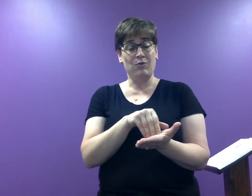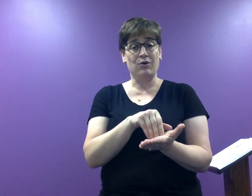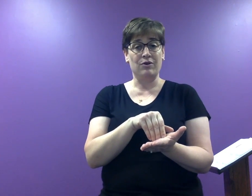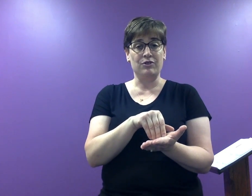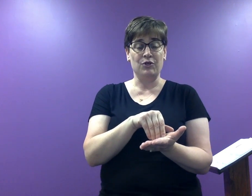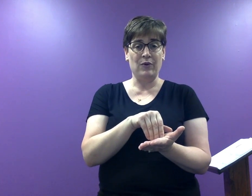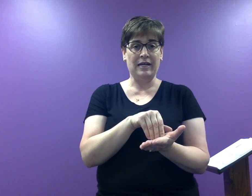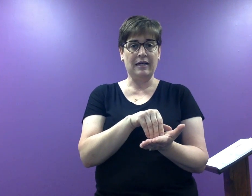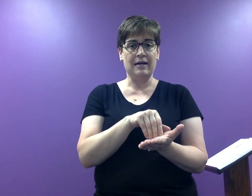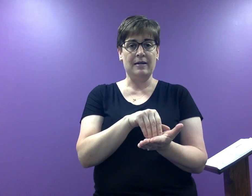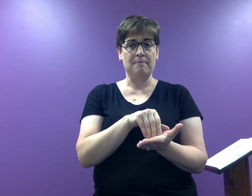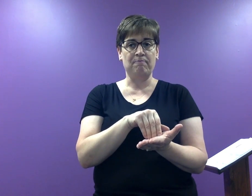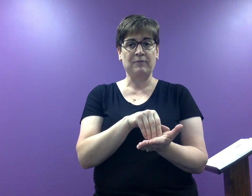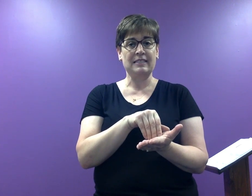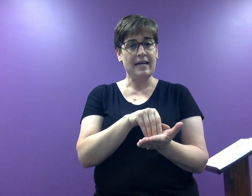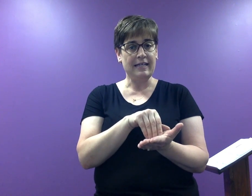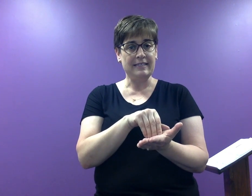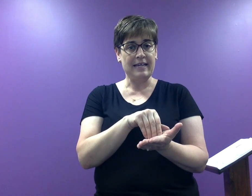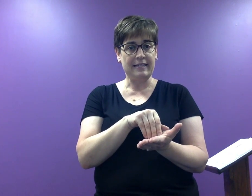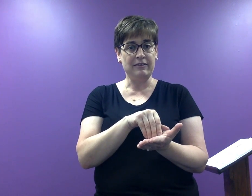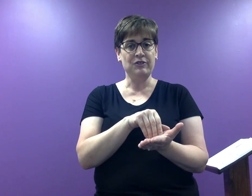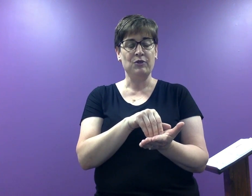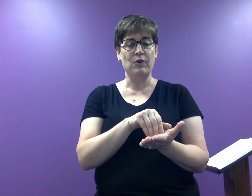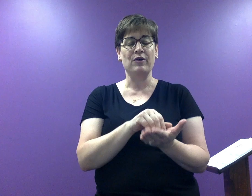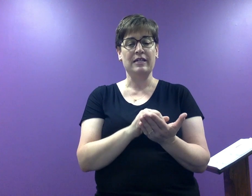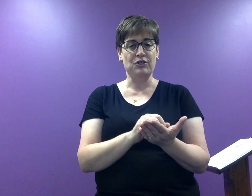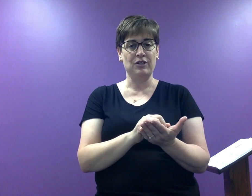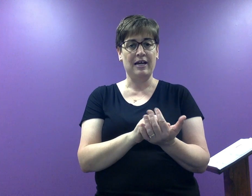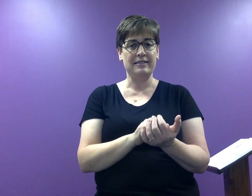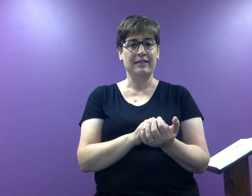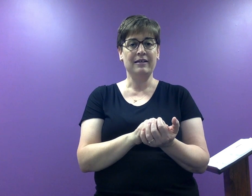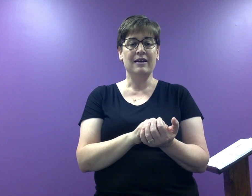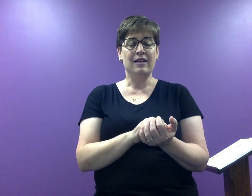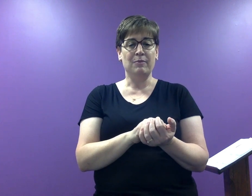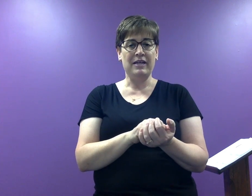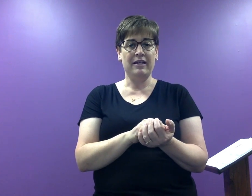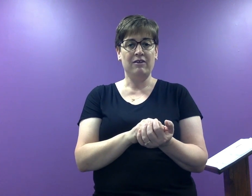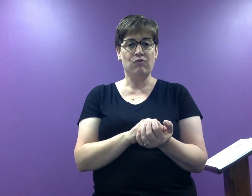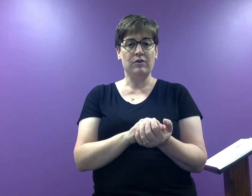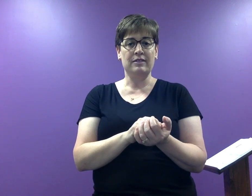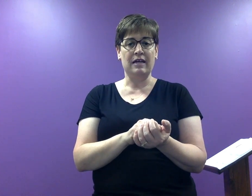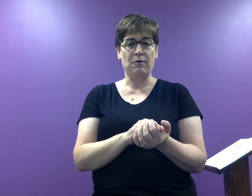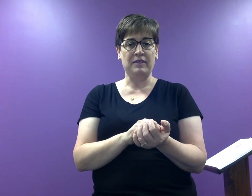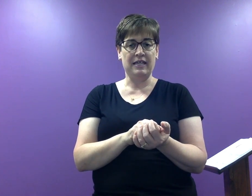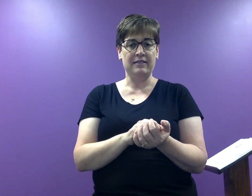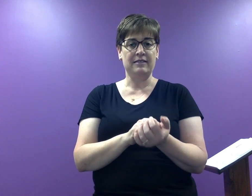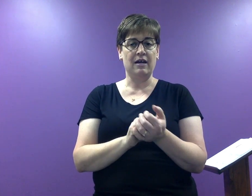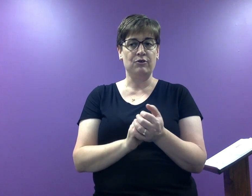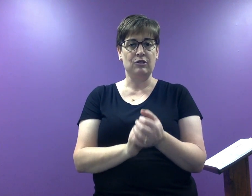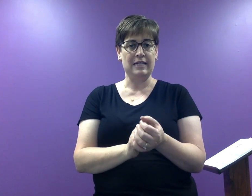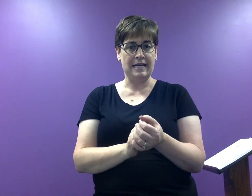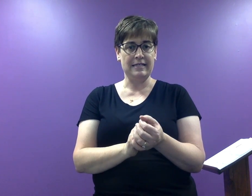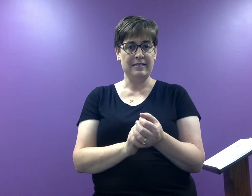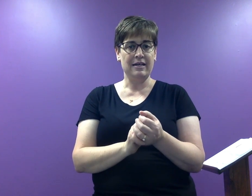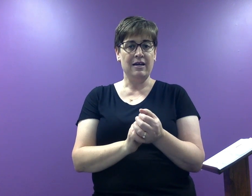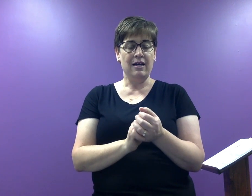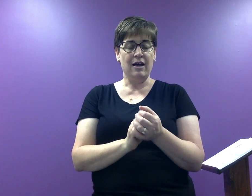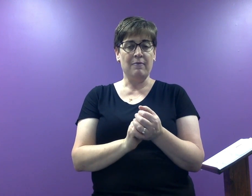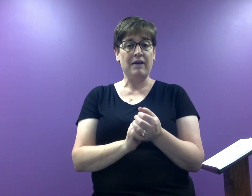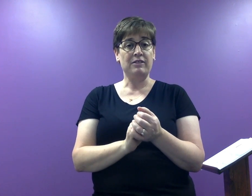were doing signing exact English, so we were initializing the beginning of words to help the kids to understand how to spell